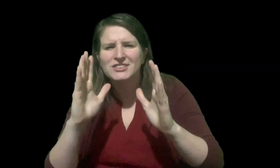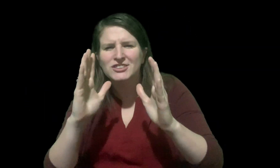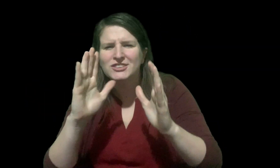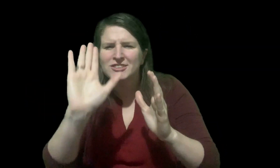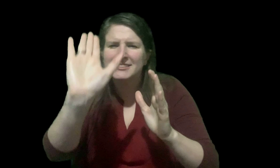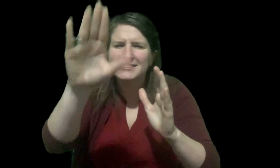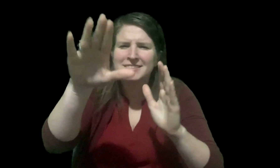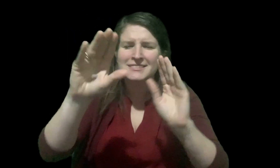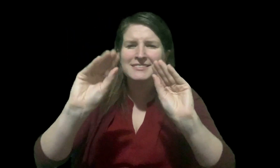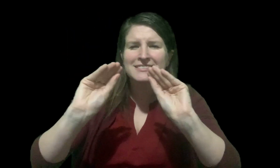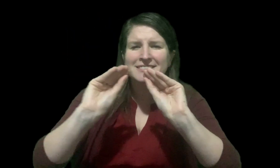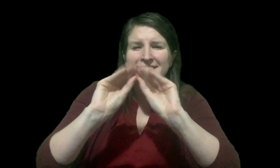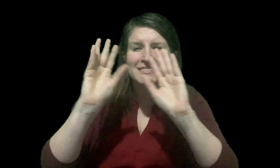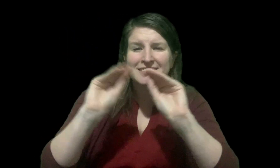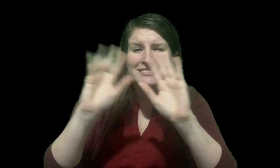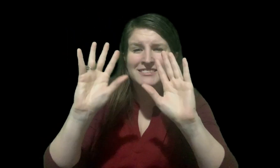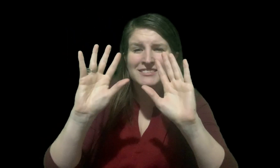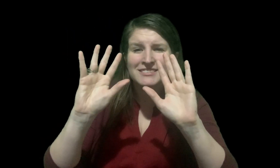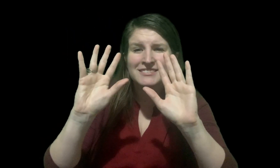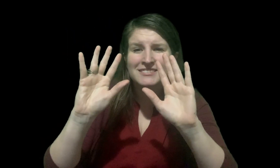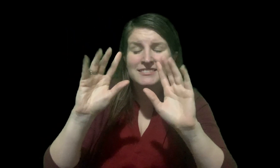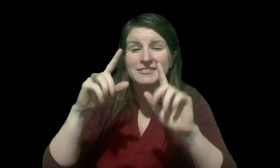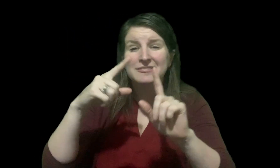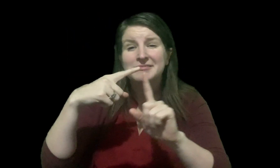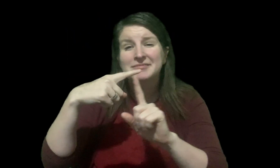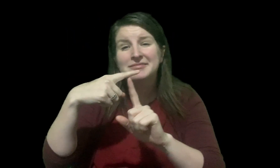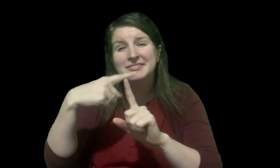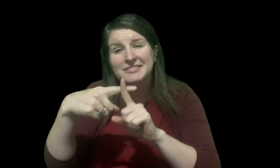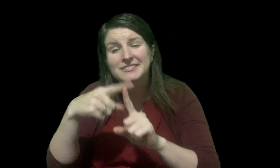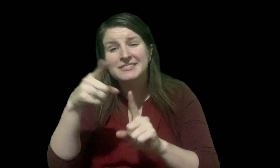And it's important that you empower them to ask the teacher for clarification.